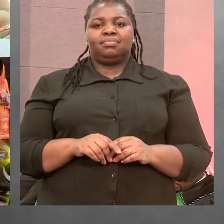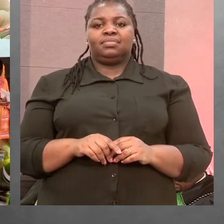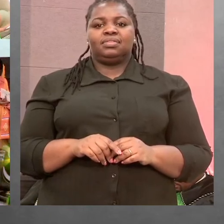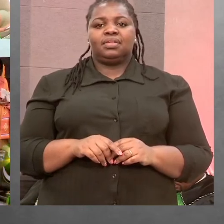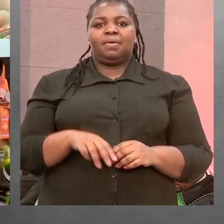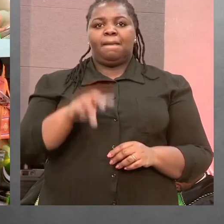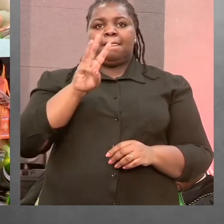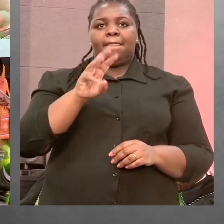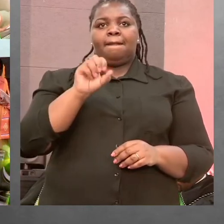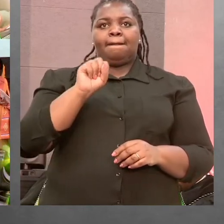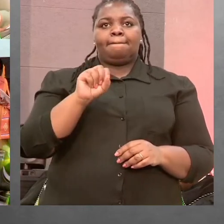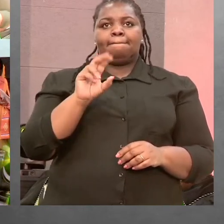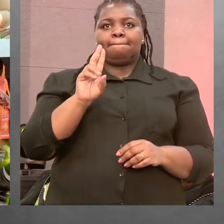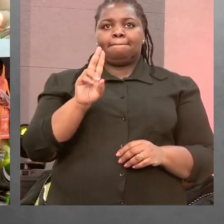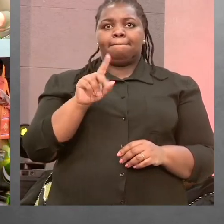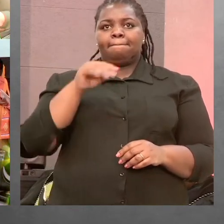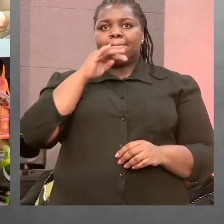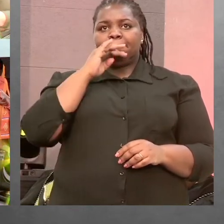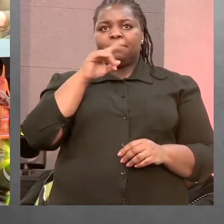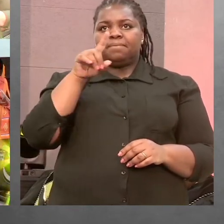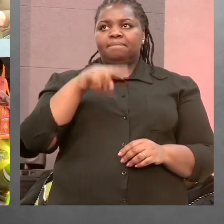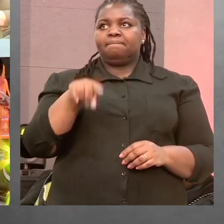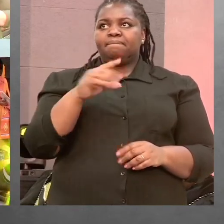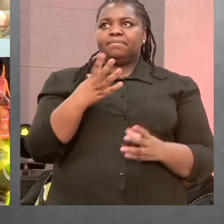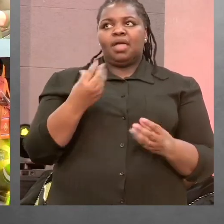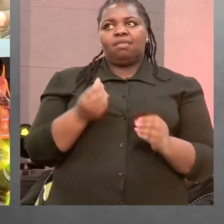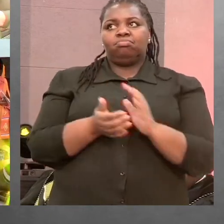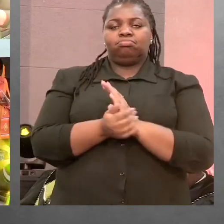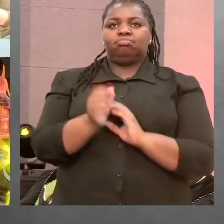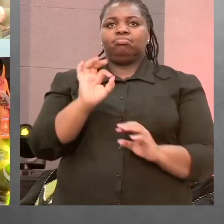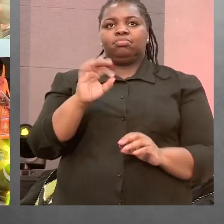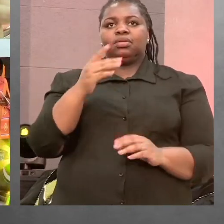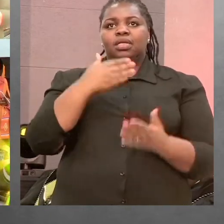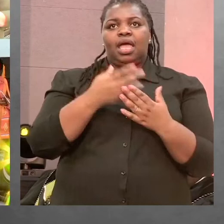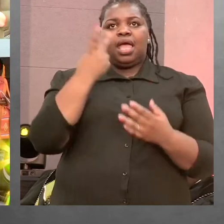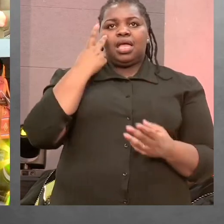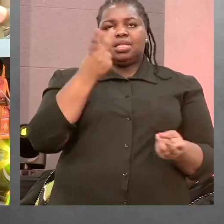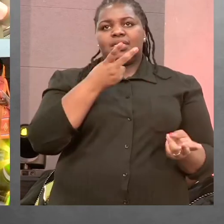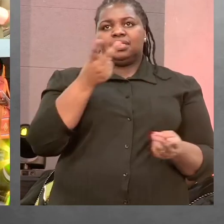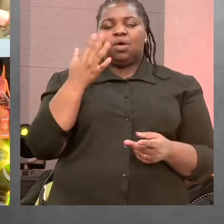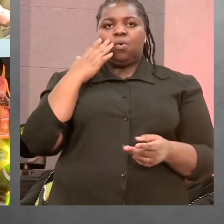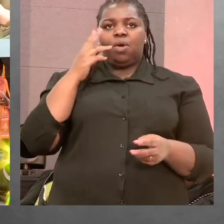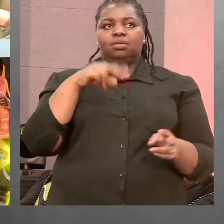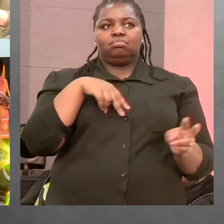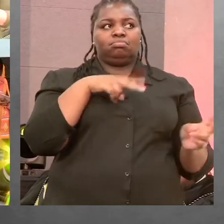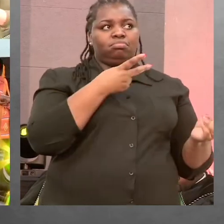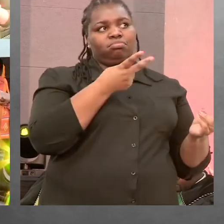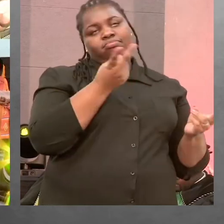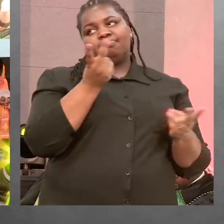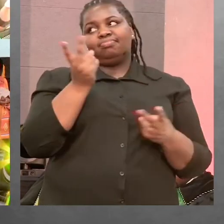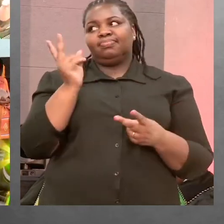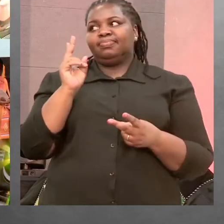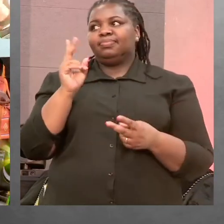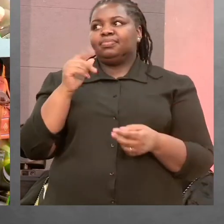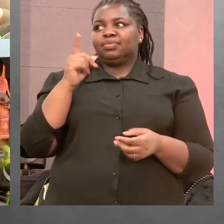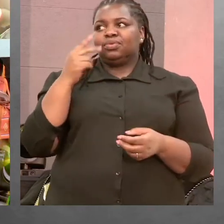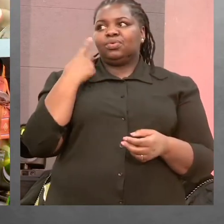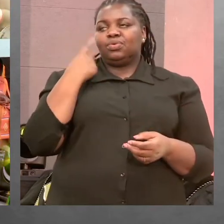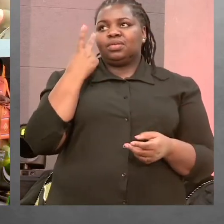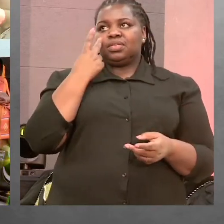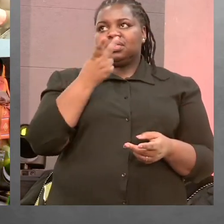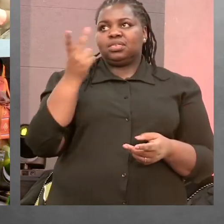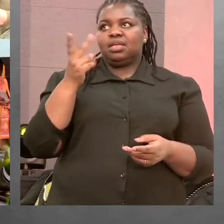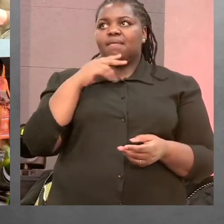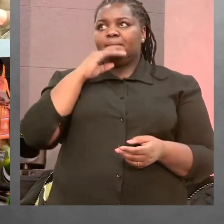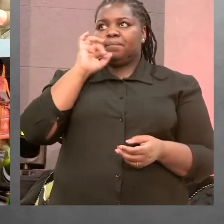Walter Sisulu University has immeasurable potential, and you can only see it when you look around this room. To surpass the